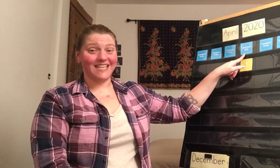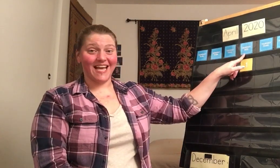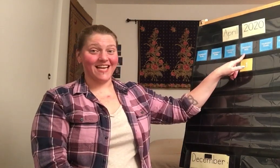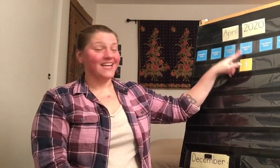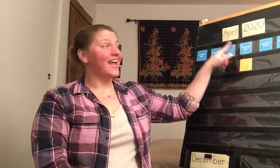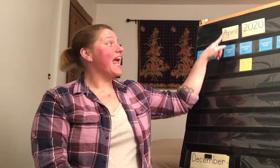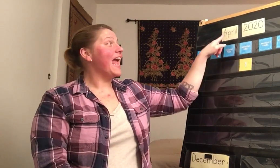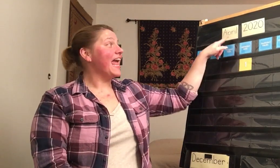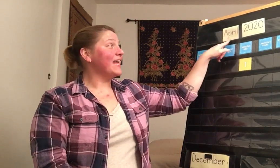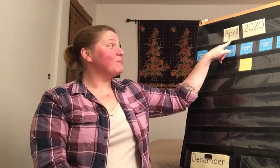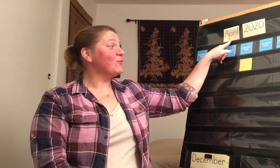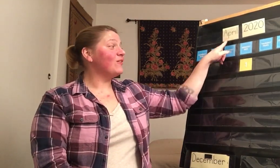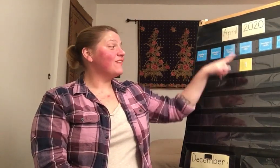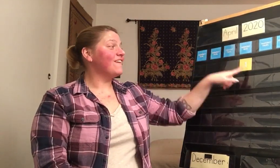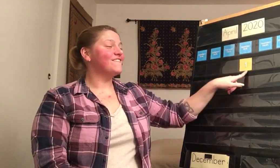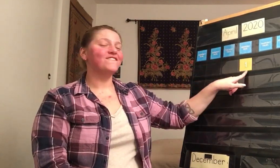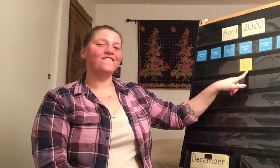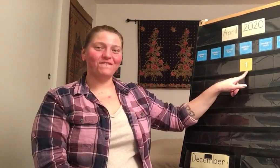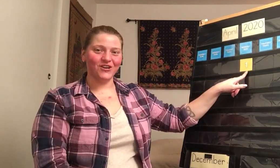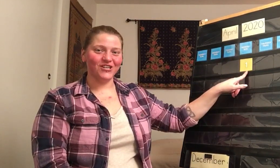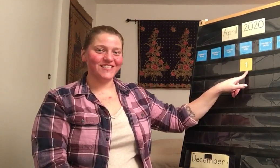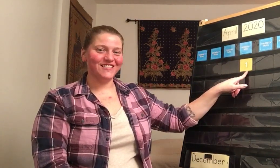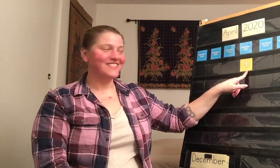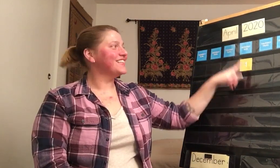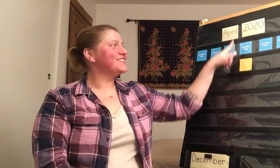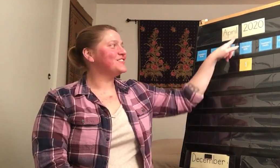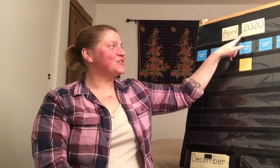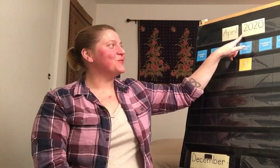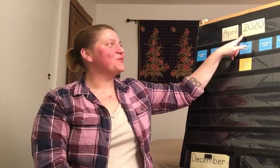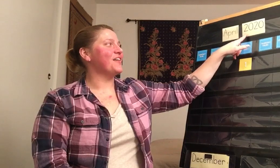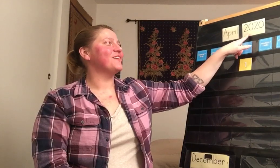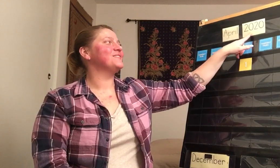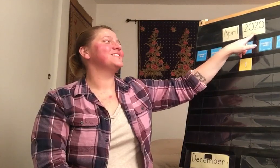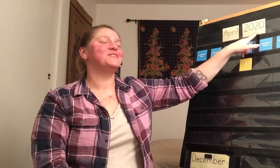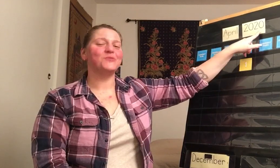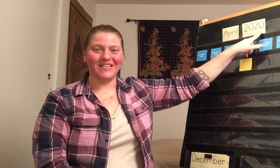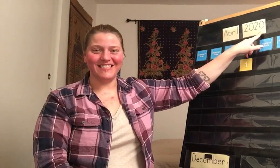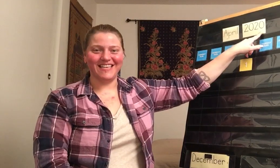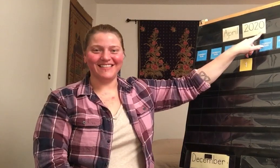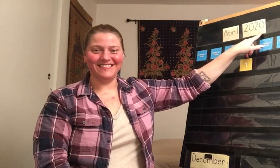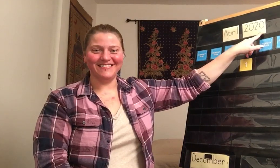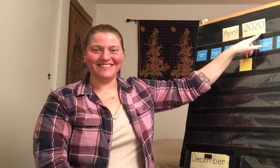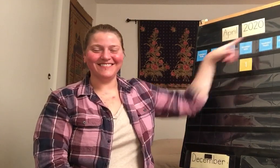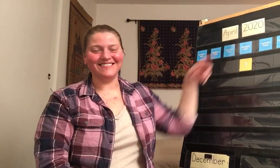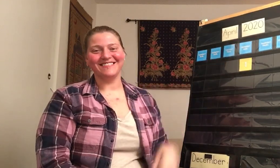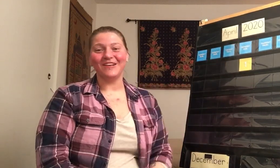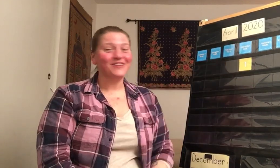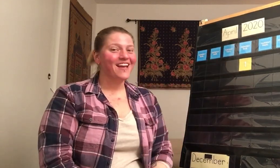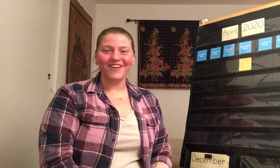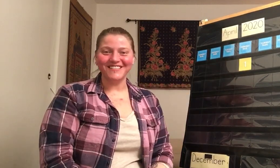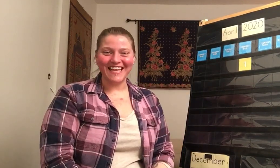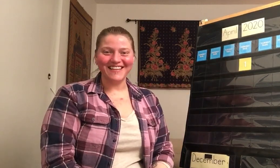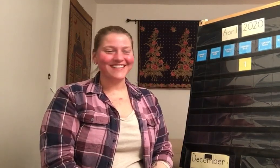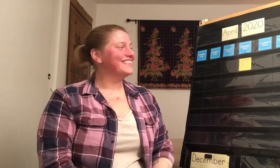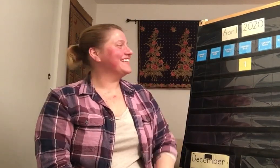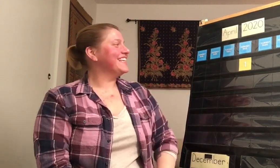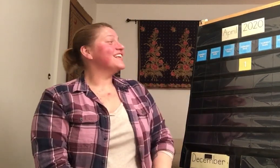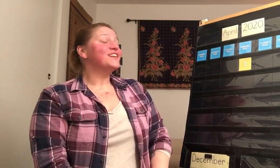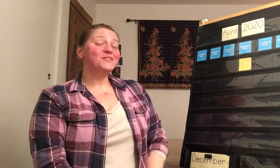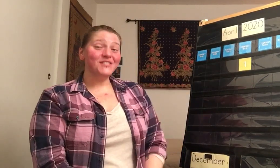Wednesday, April 1st, 2020. Okay, all together.